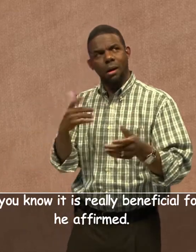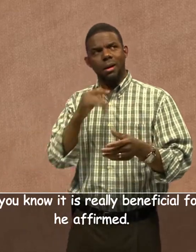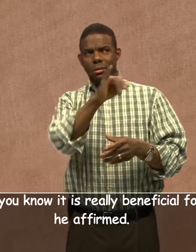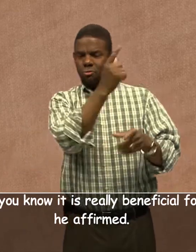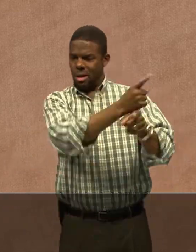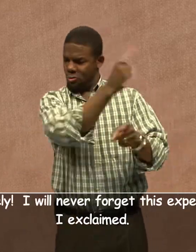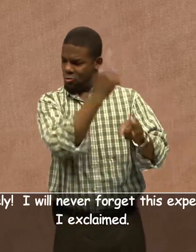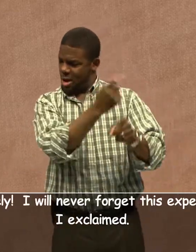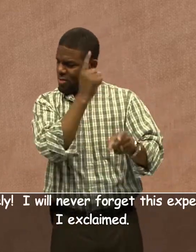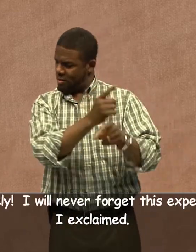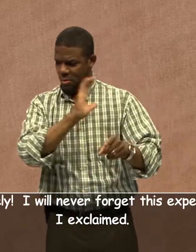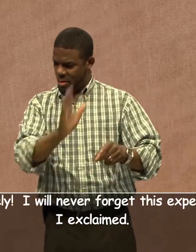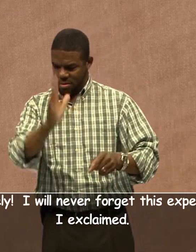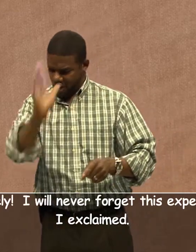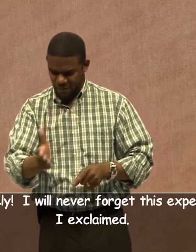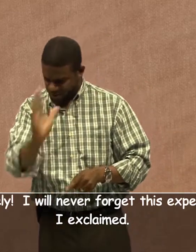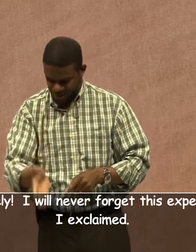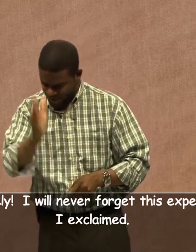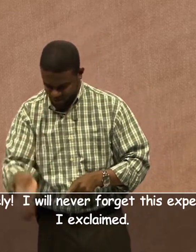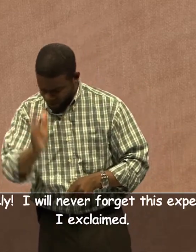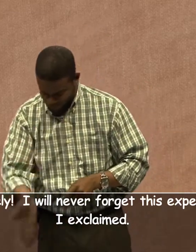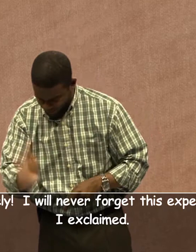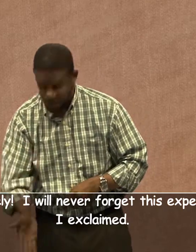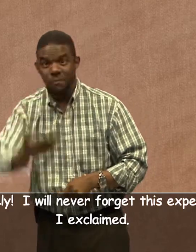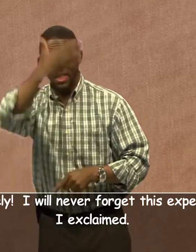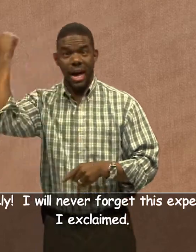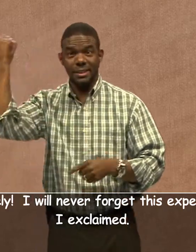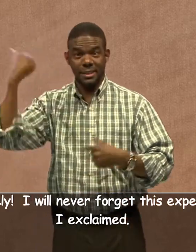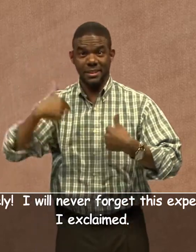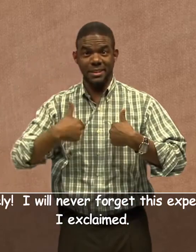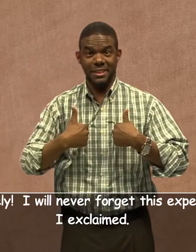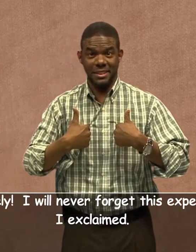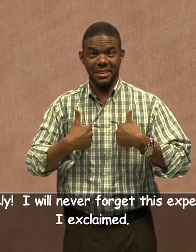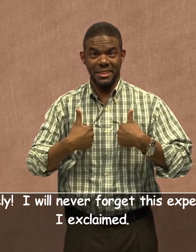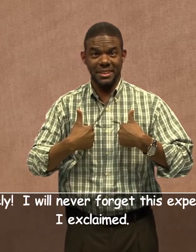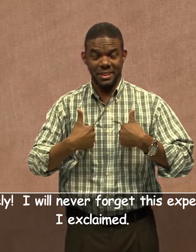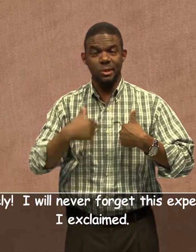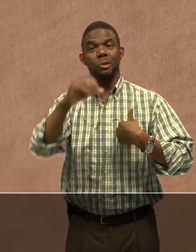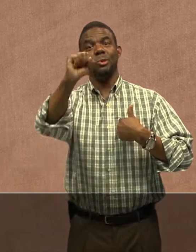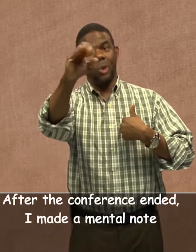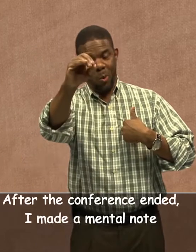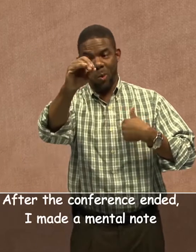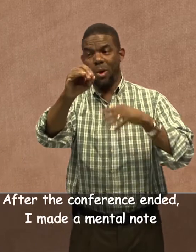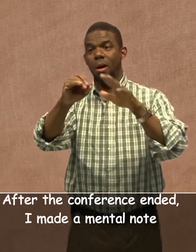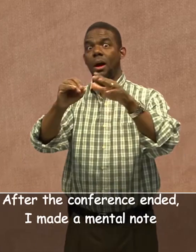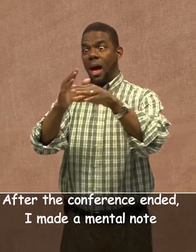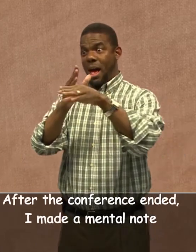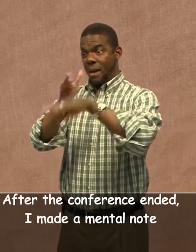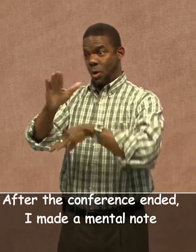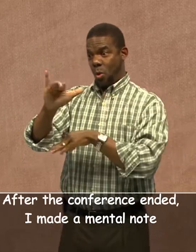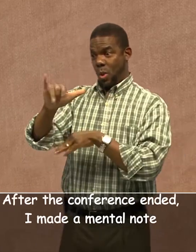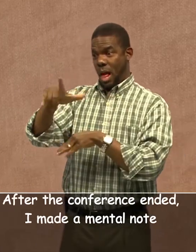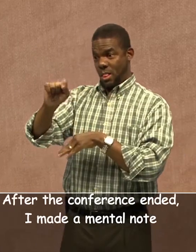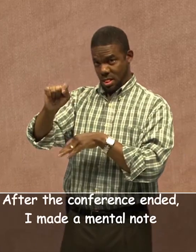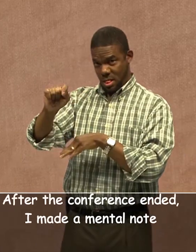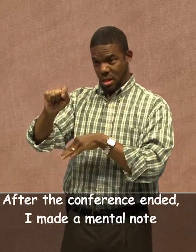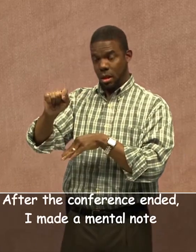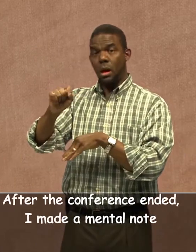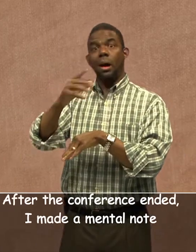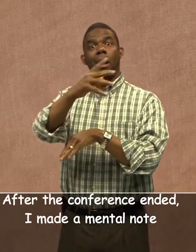beneficial for you," he affirmed. "Absolutely. I will never forget this experience," I exclaimed. After the conference